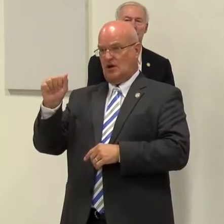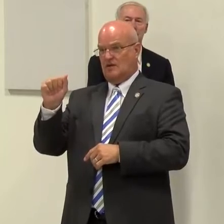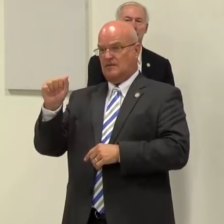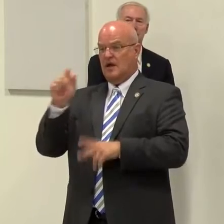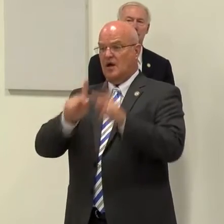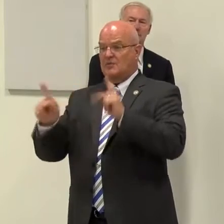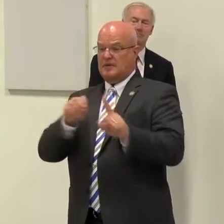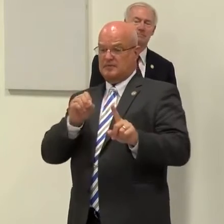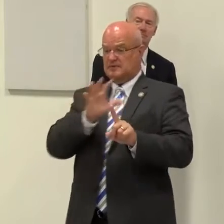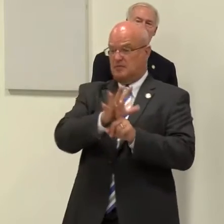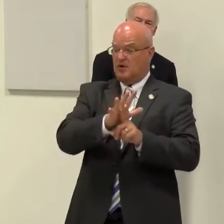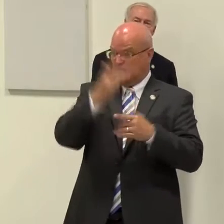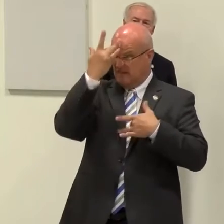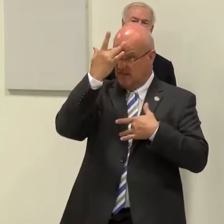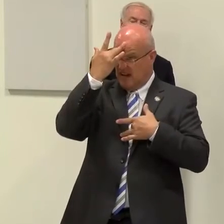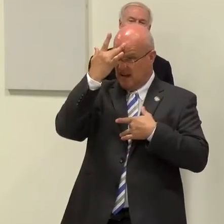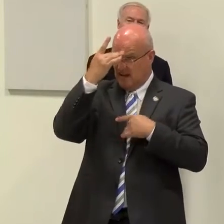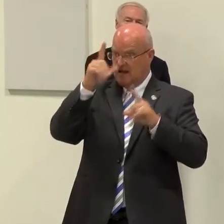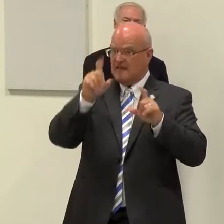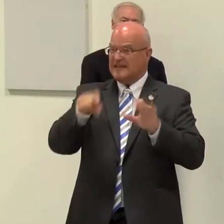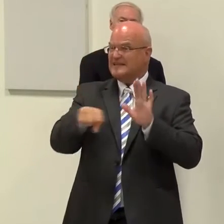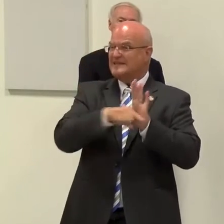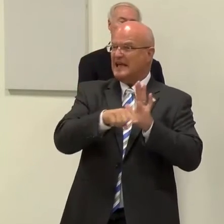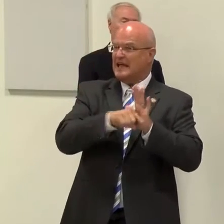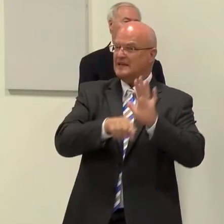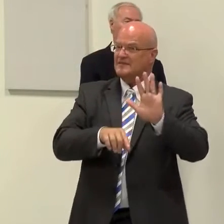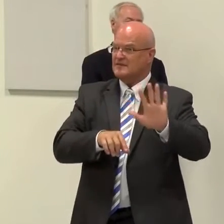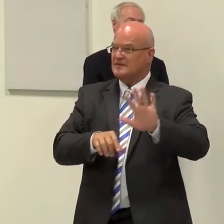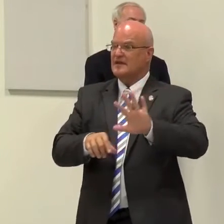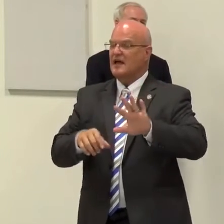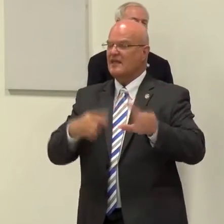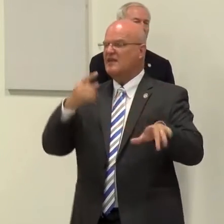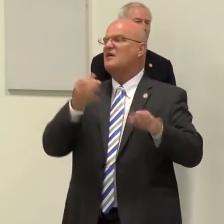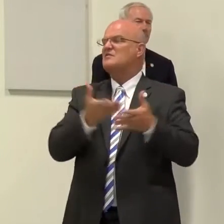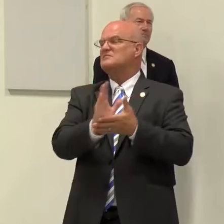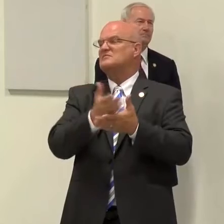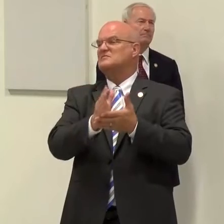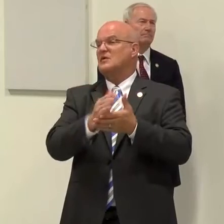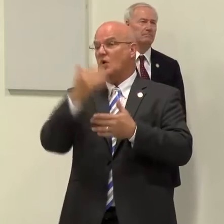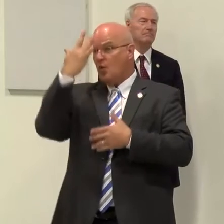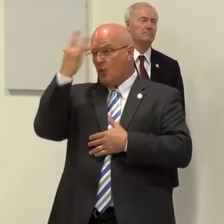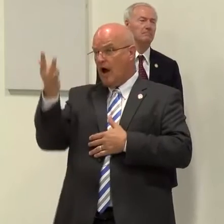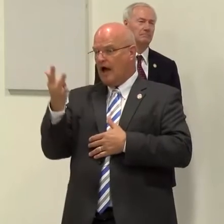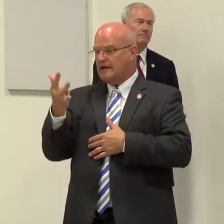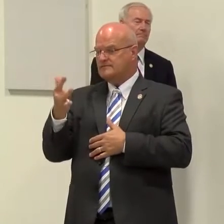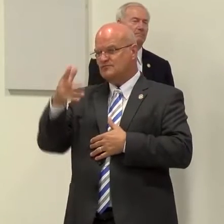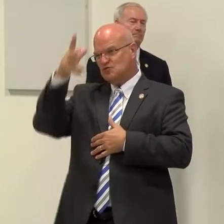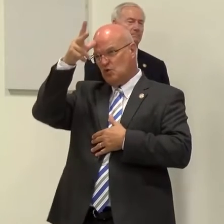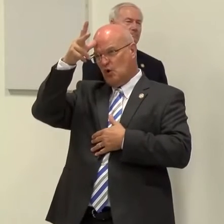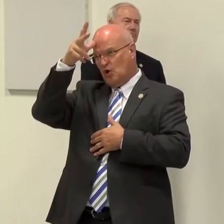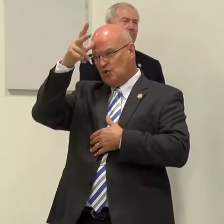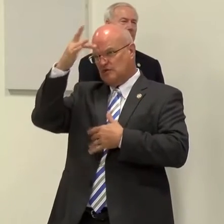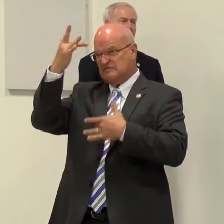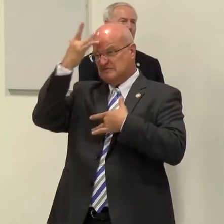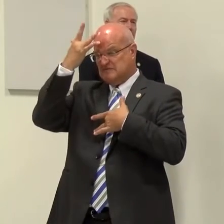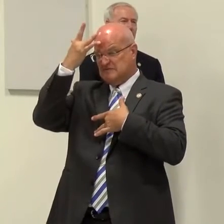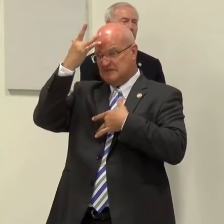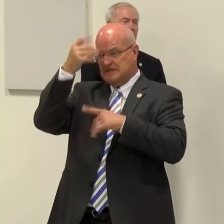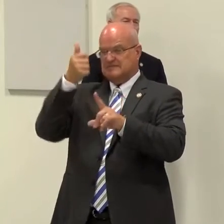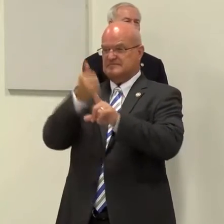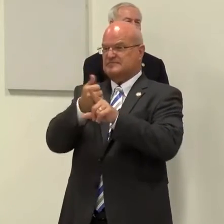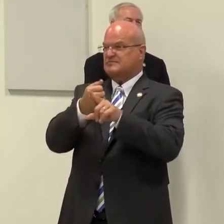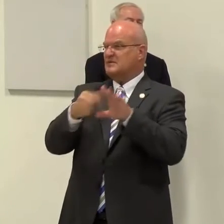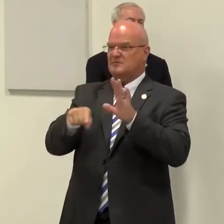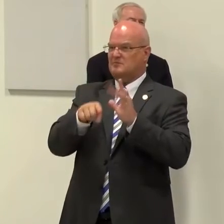exposed; they actually were infected, but they initially tested negative because it was too early in their infection to have